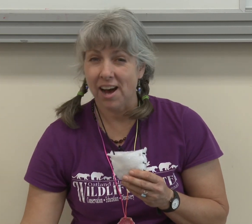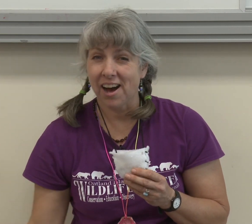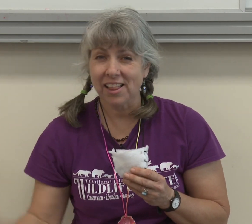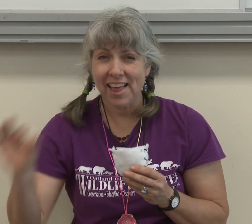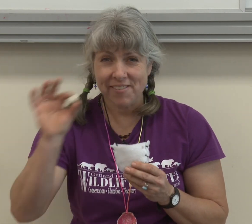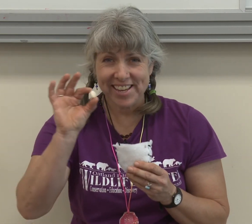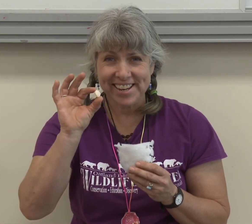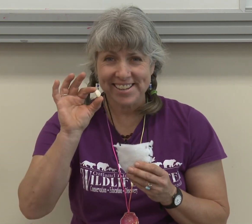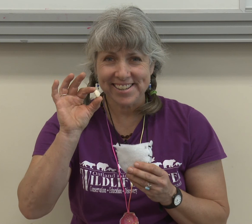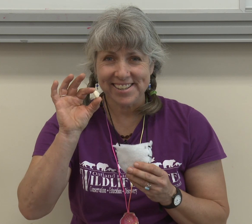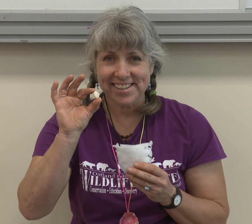11,